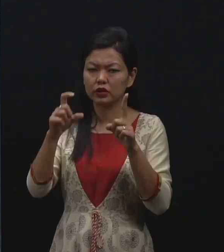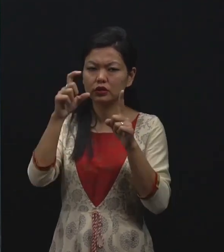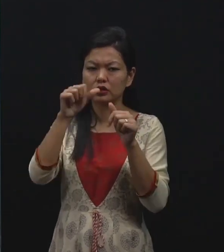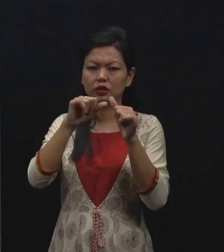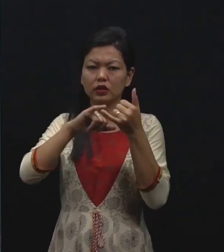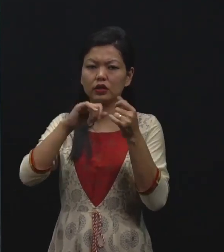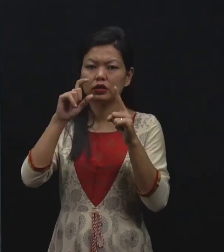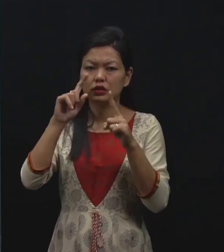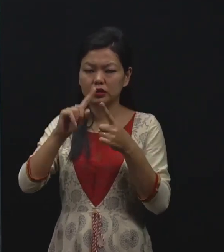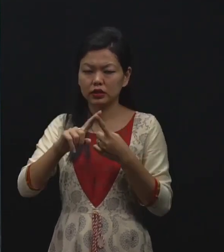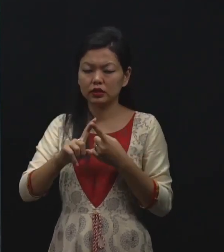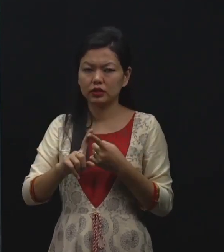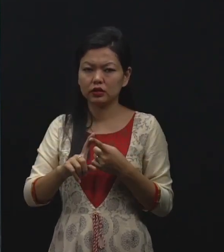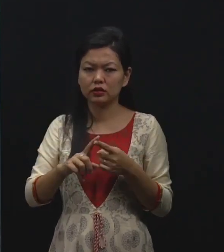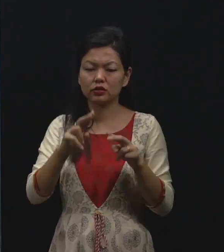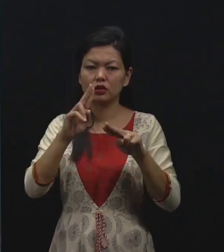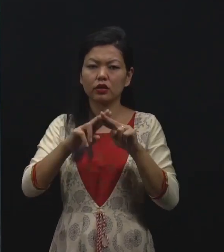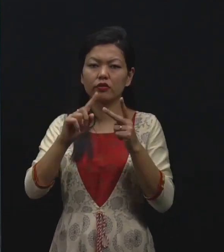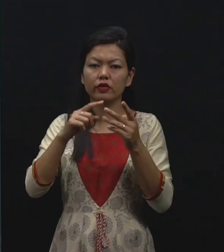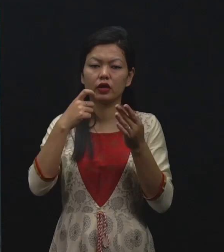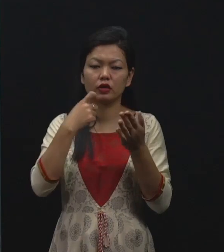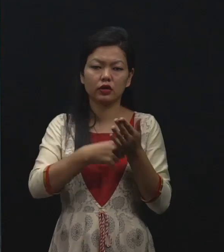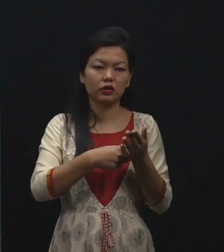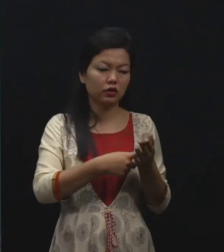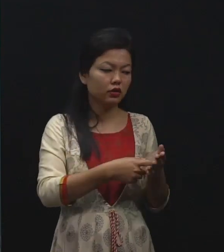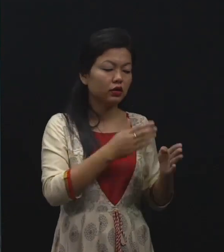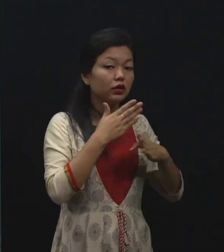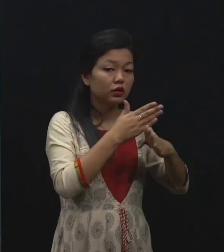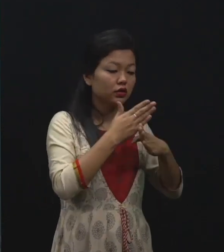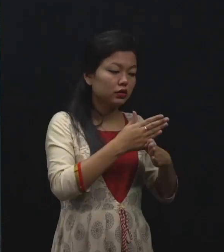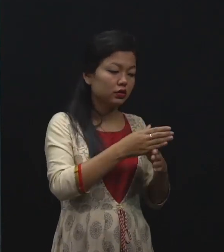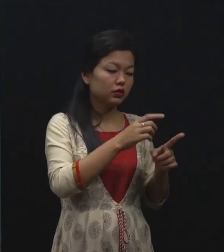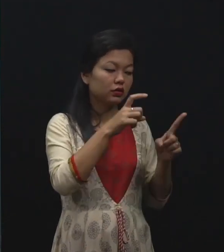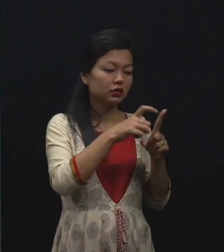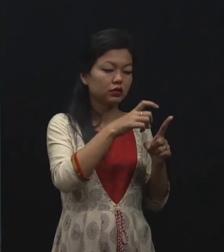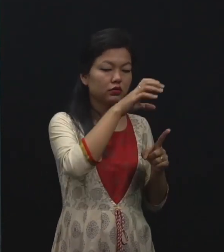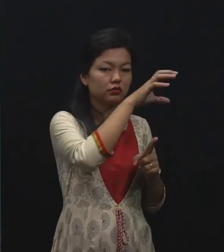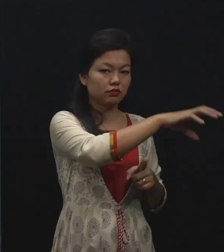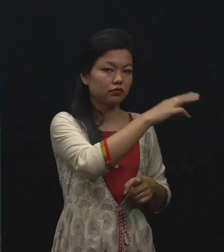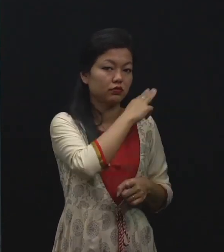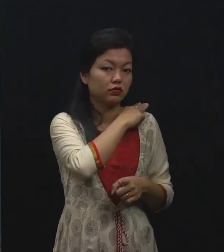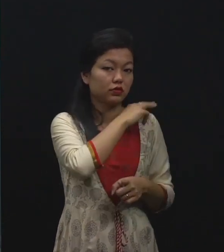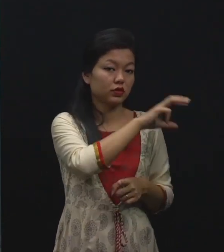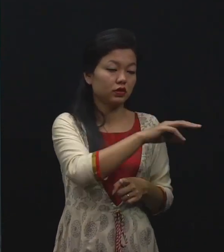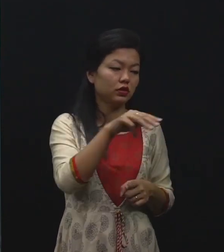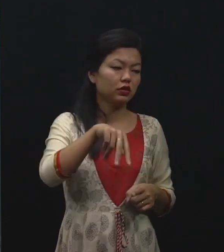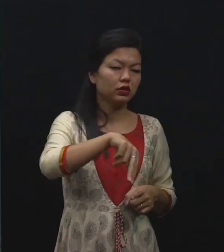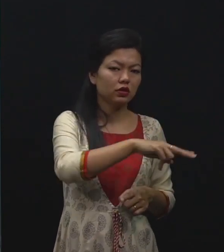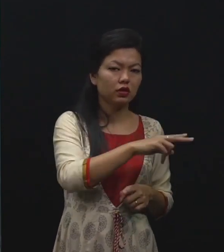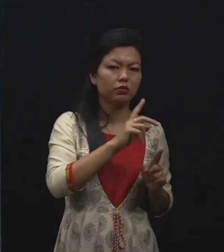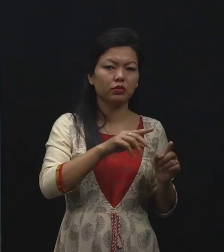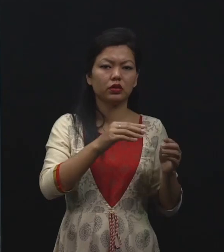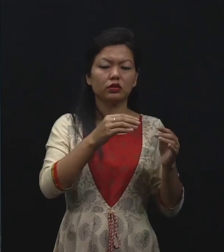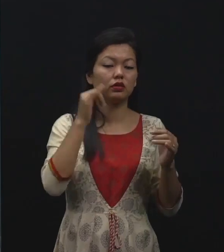to report in the police station, in order to go through the court, he has to file an FIR, okay? If the person